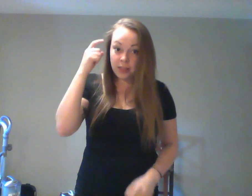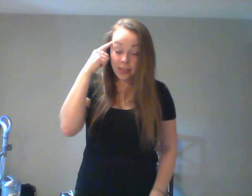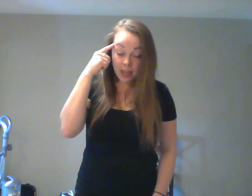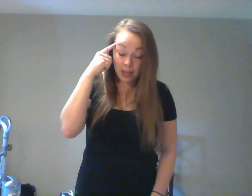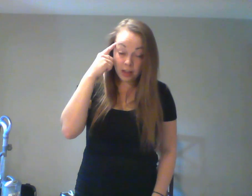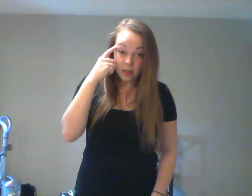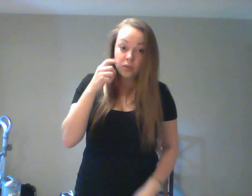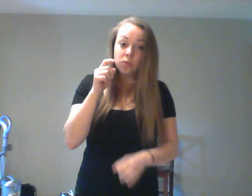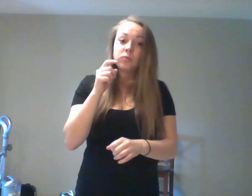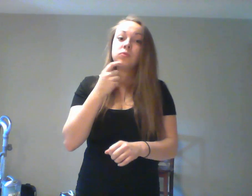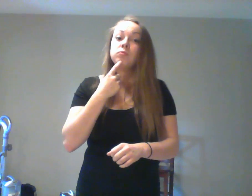proud.